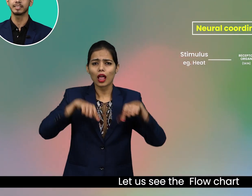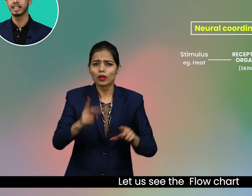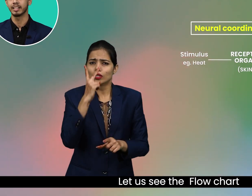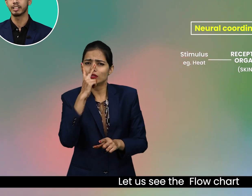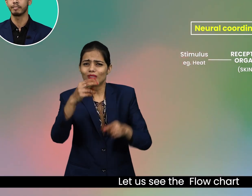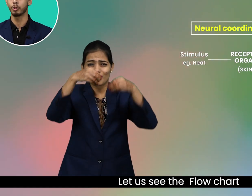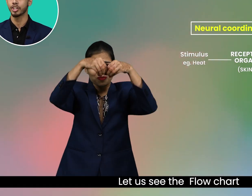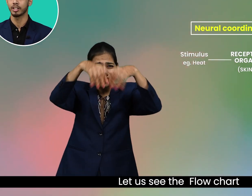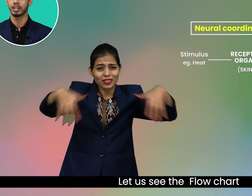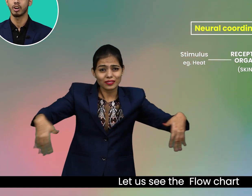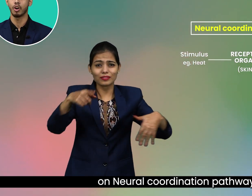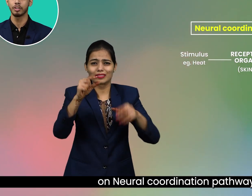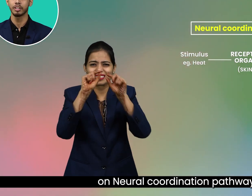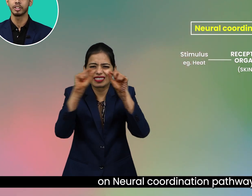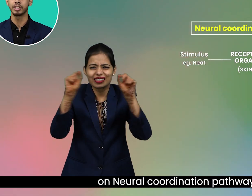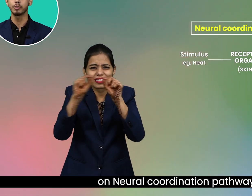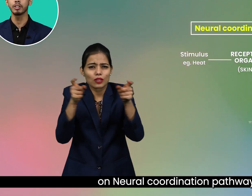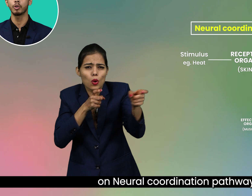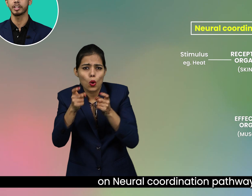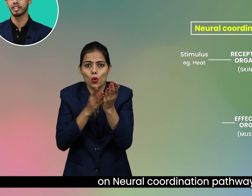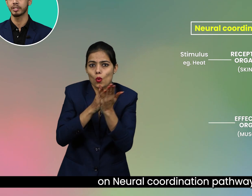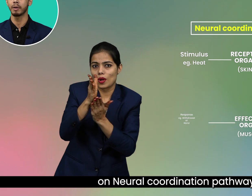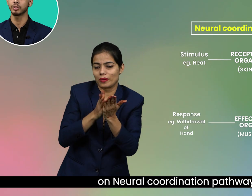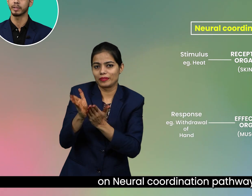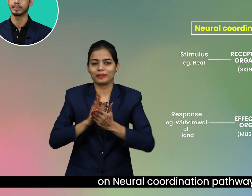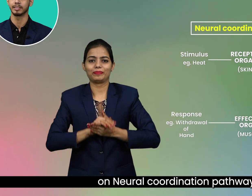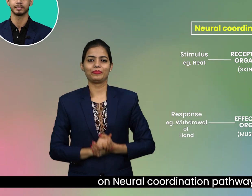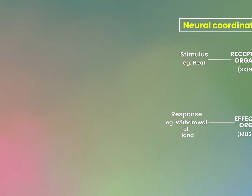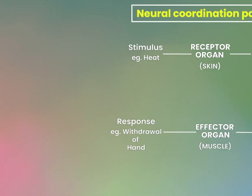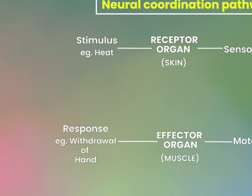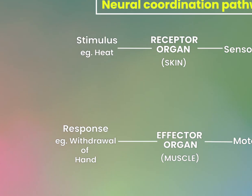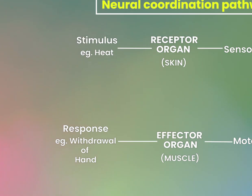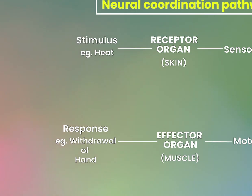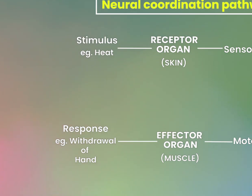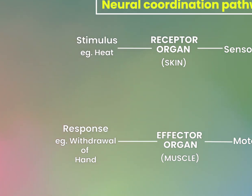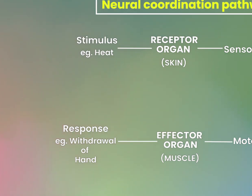let us see the flow chart on neural coordination pathways.